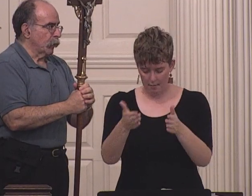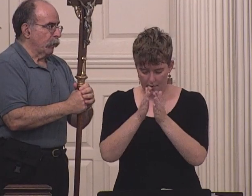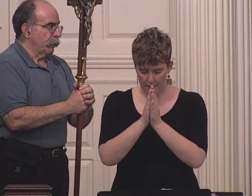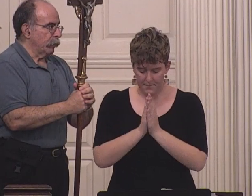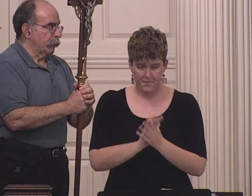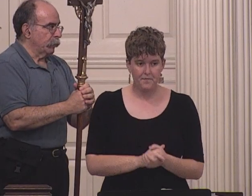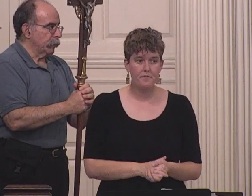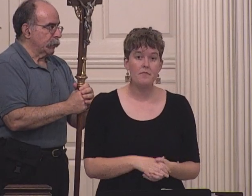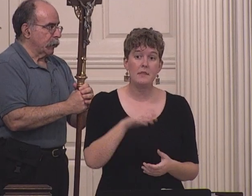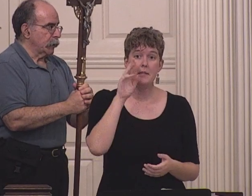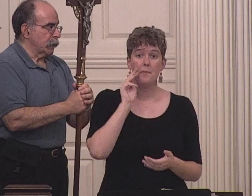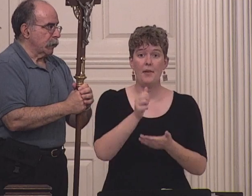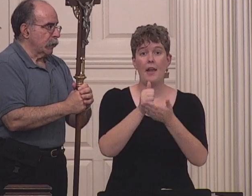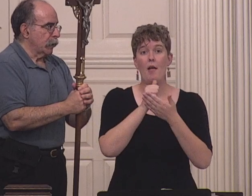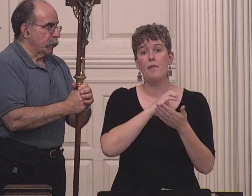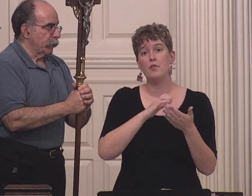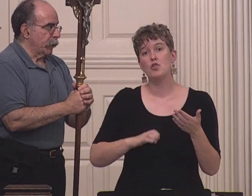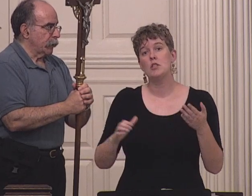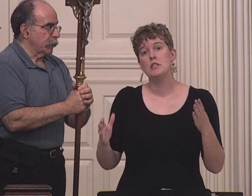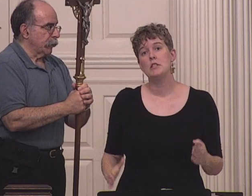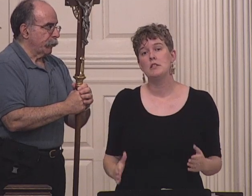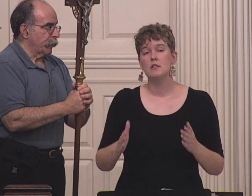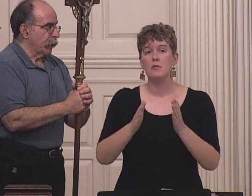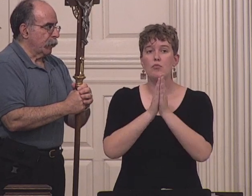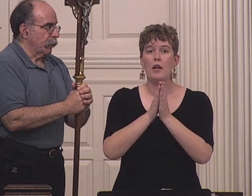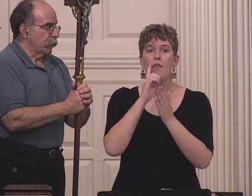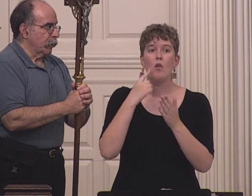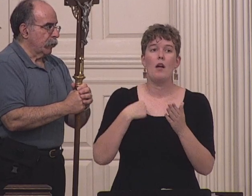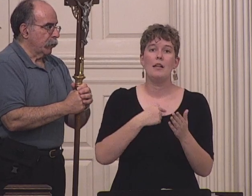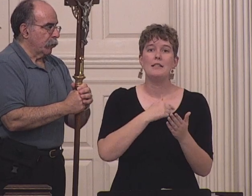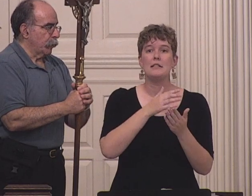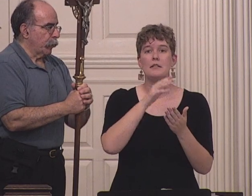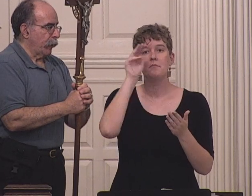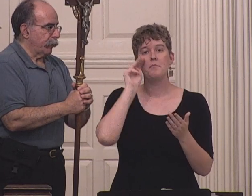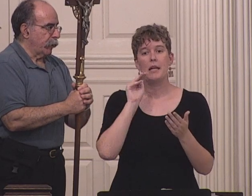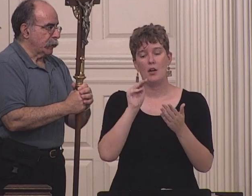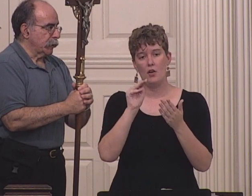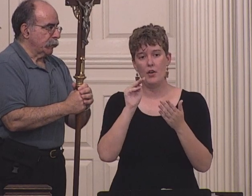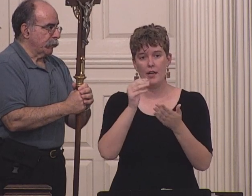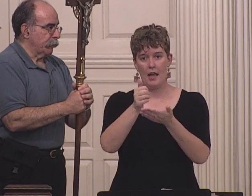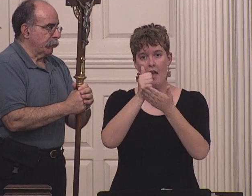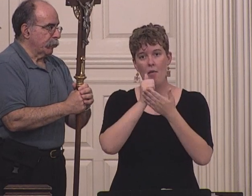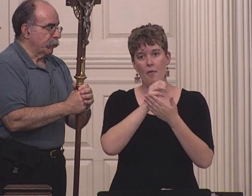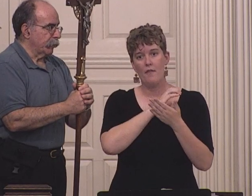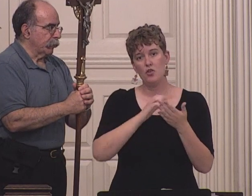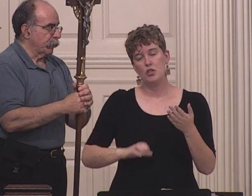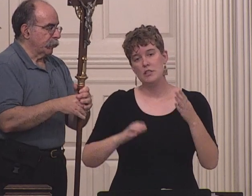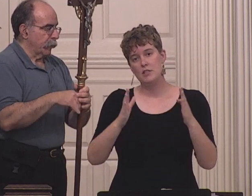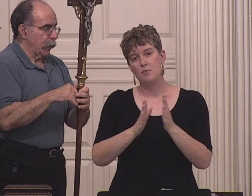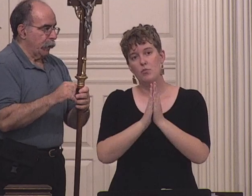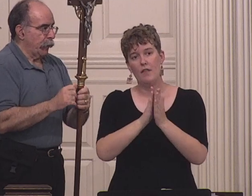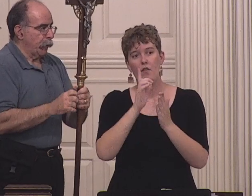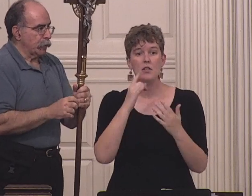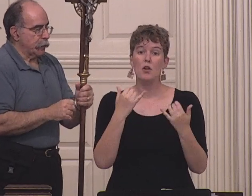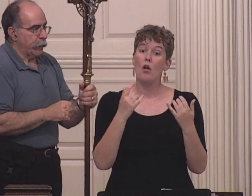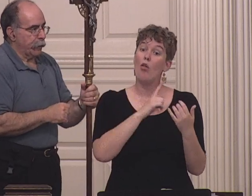Mary, help of Christians, pray for us. Mary, help of Christians. The Lord be with